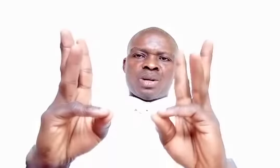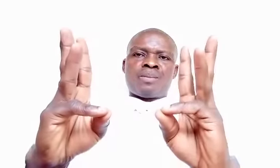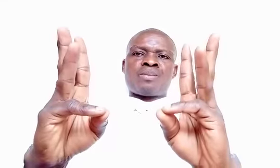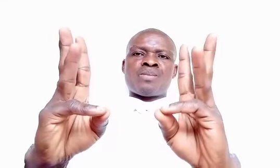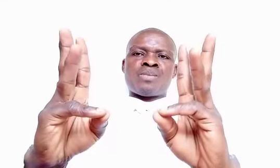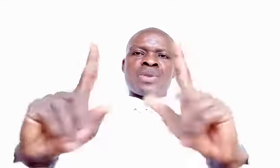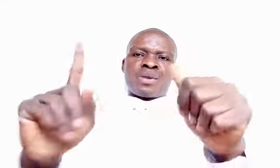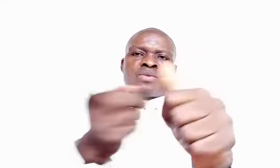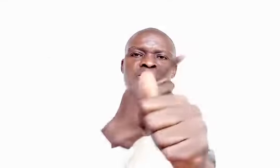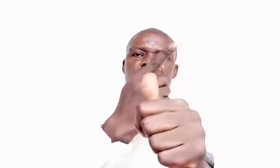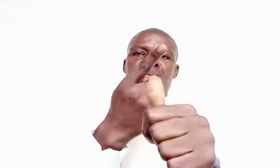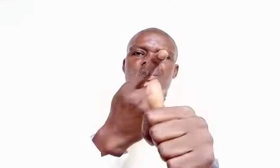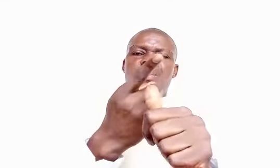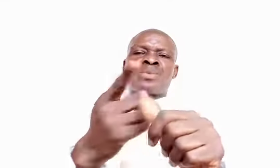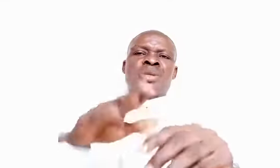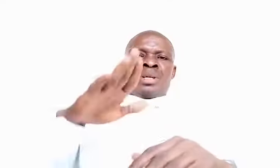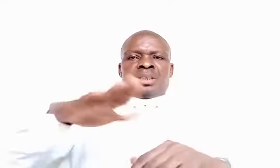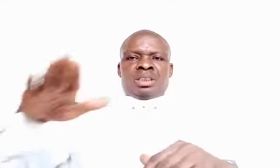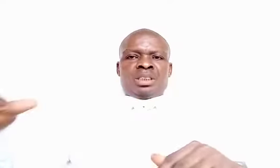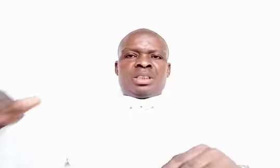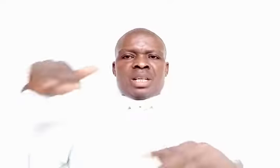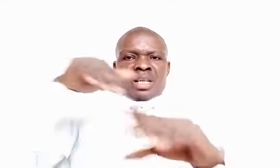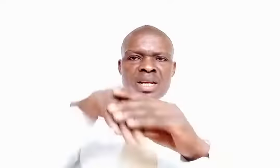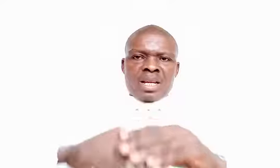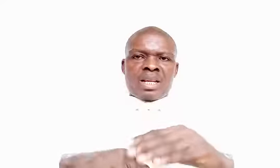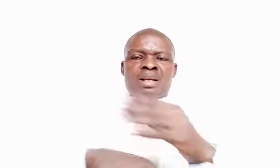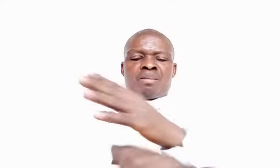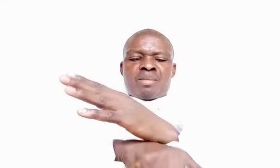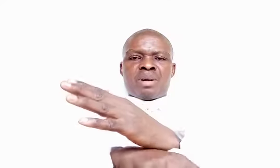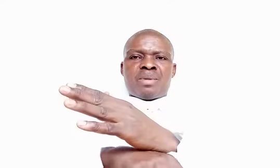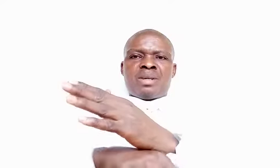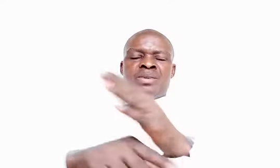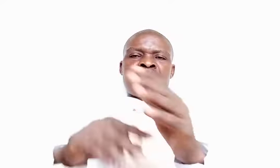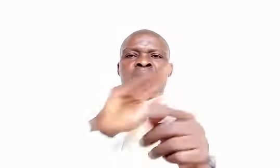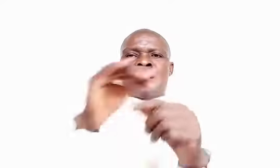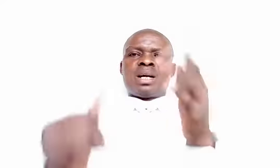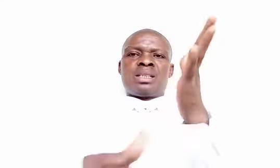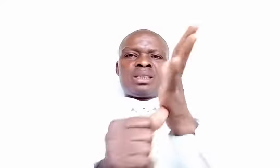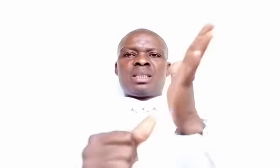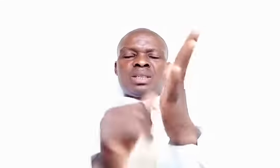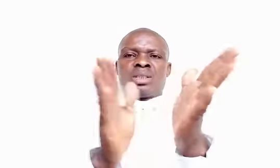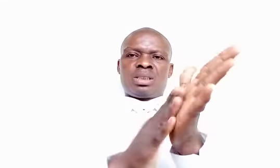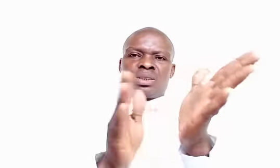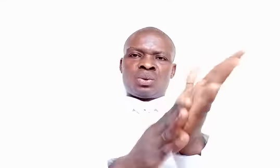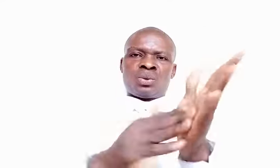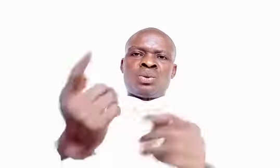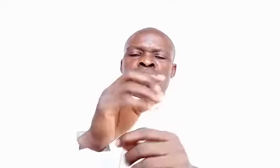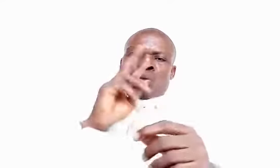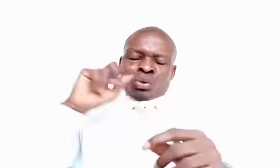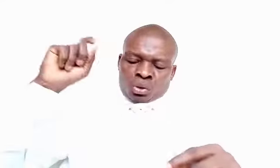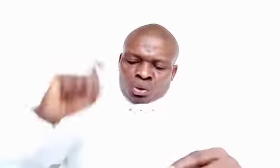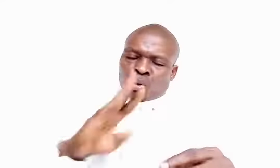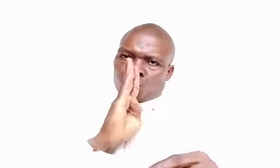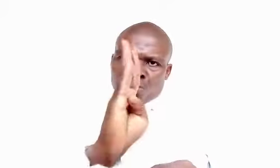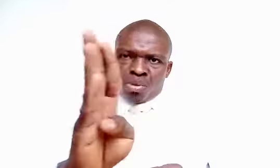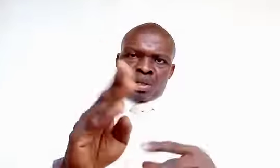First, children in nursery, primary, and secondary schools should be encouraged to engage in